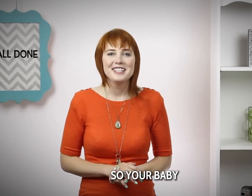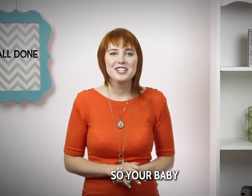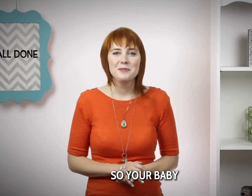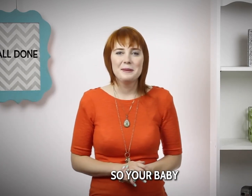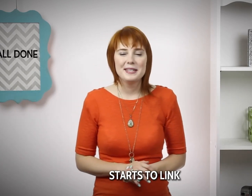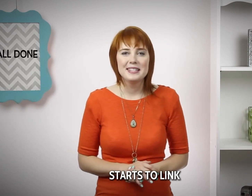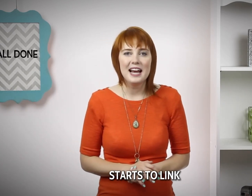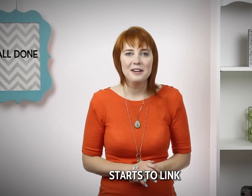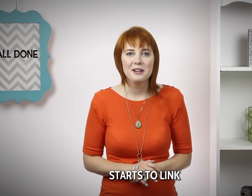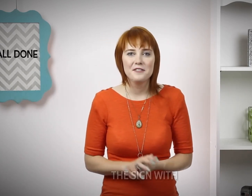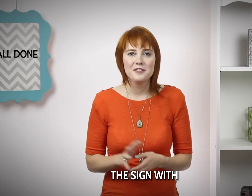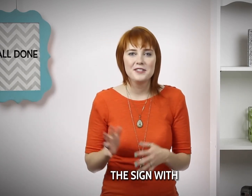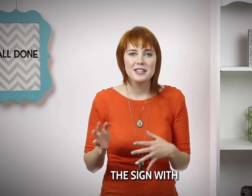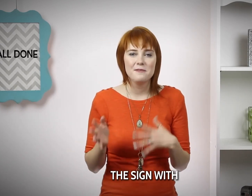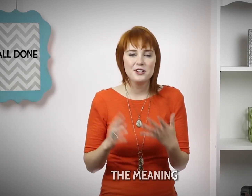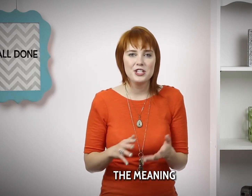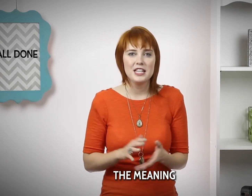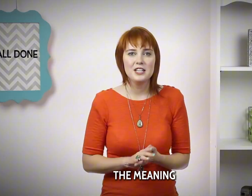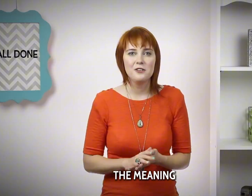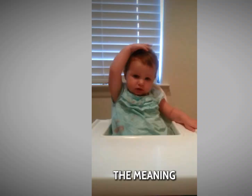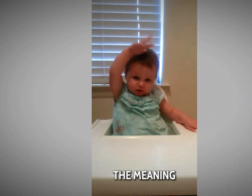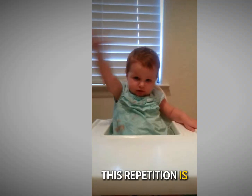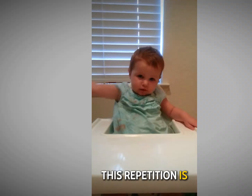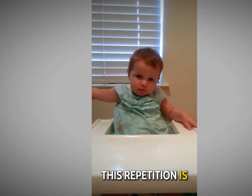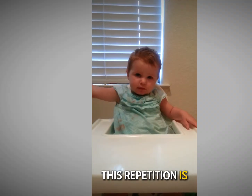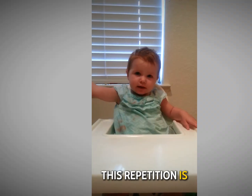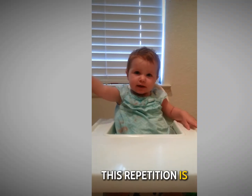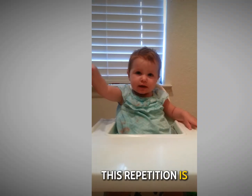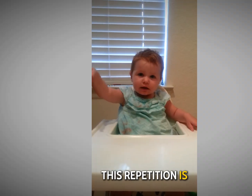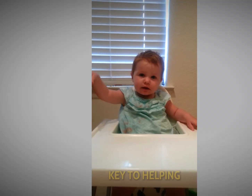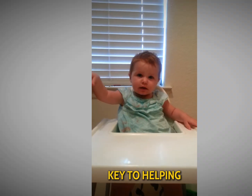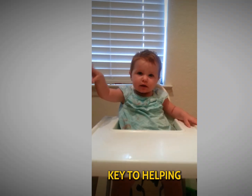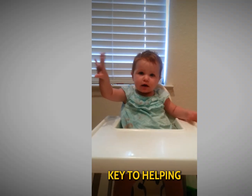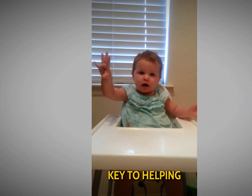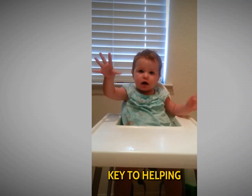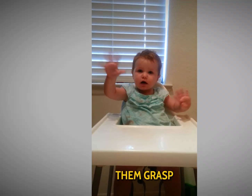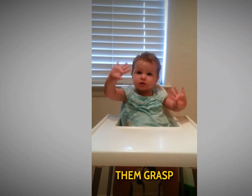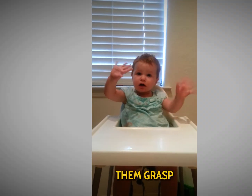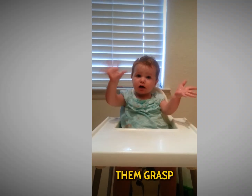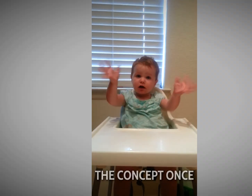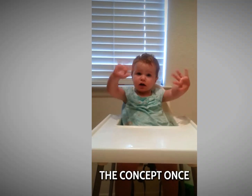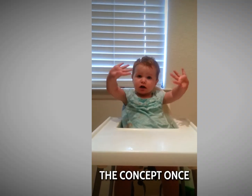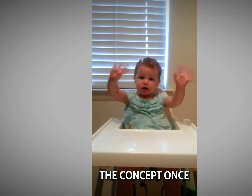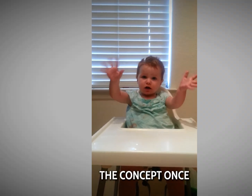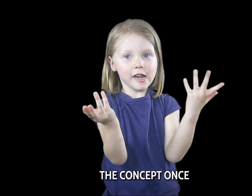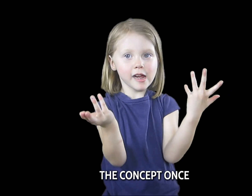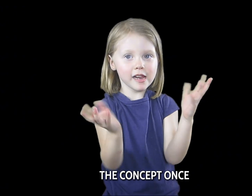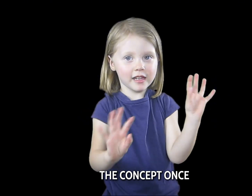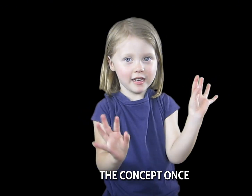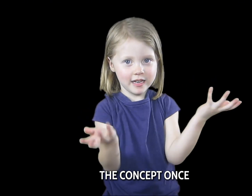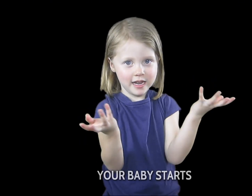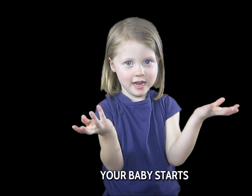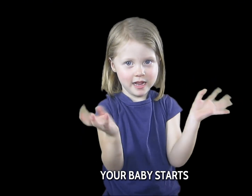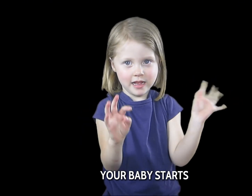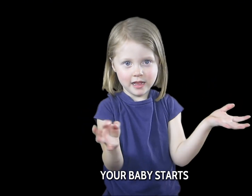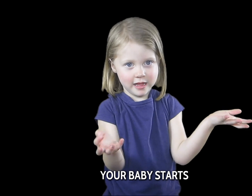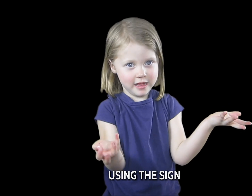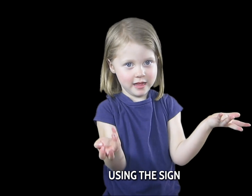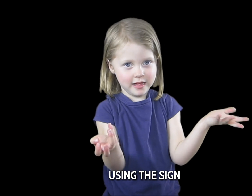baby starts to link the sign with the meaning. This repetition is key to helping them grasp the concept. Once your baby starts using the